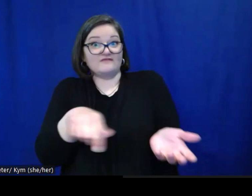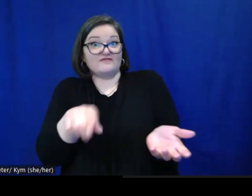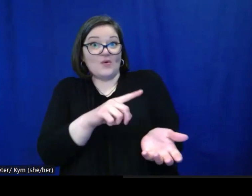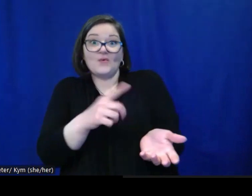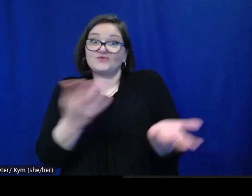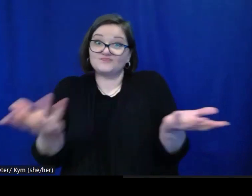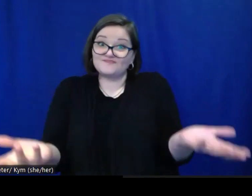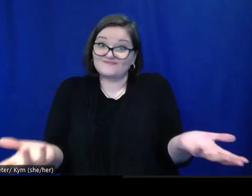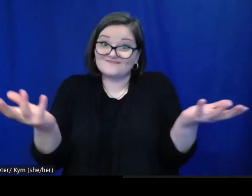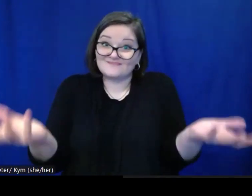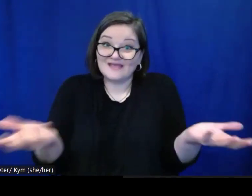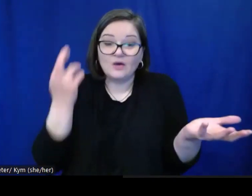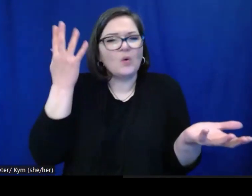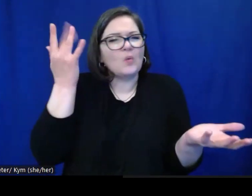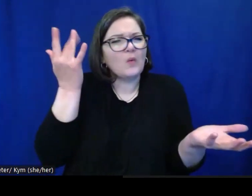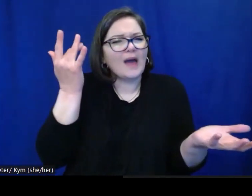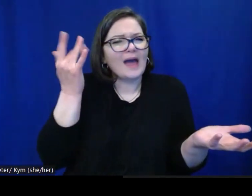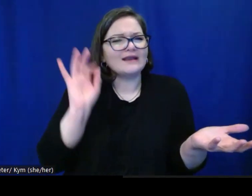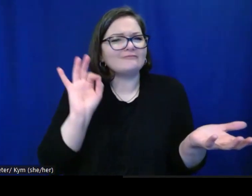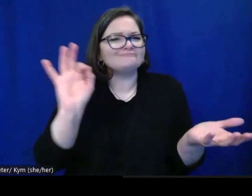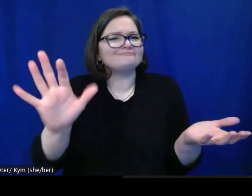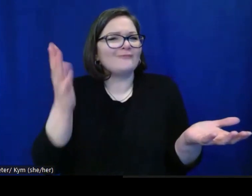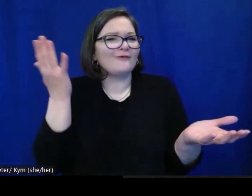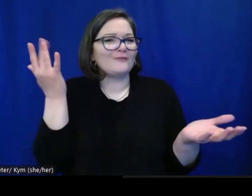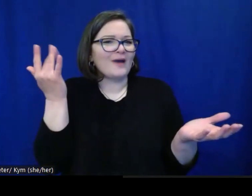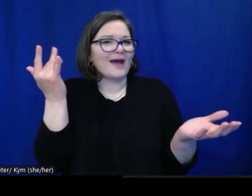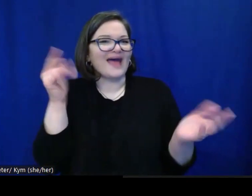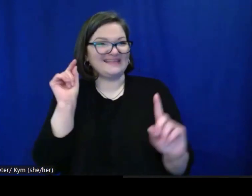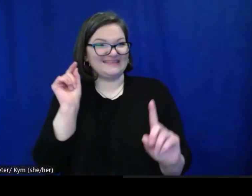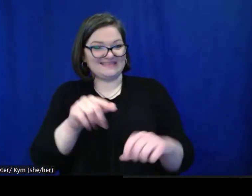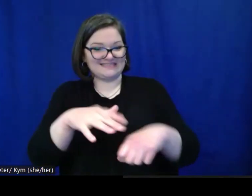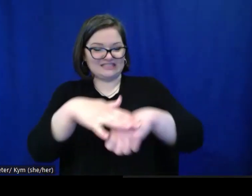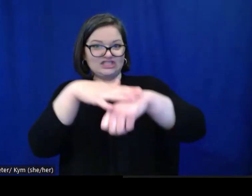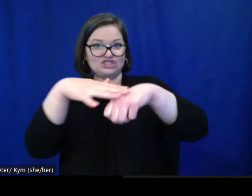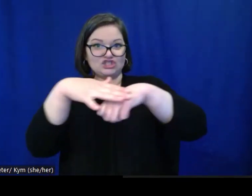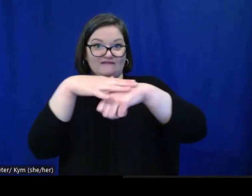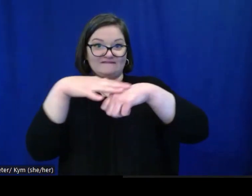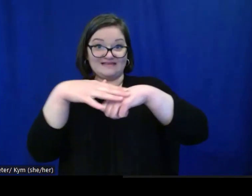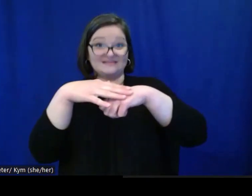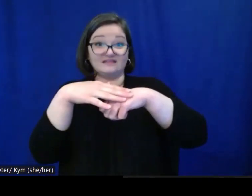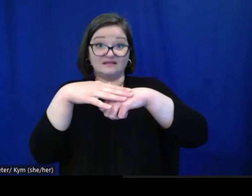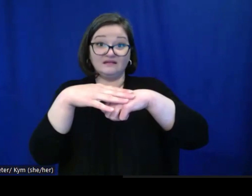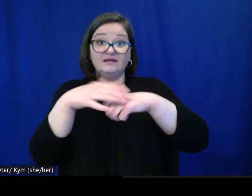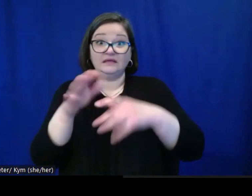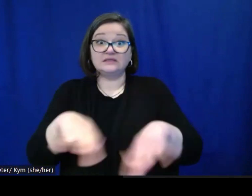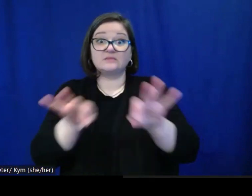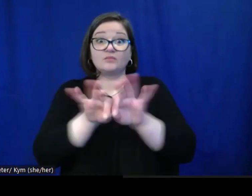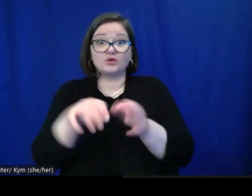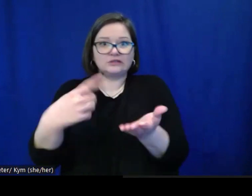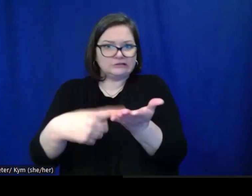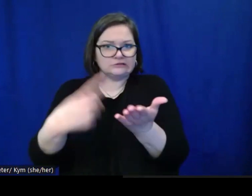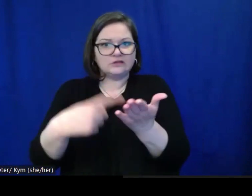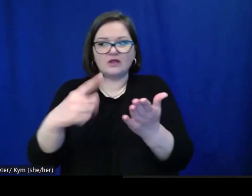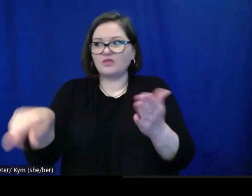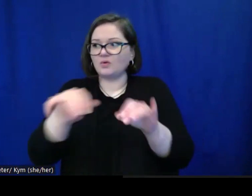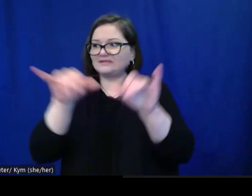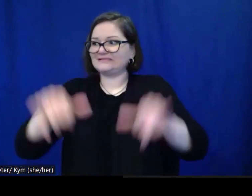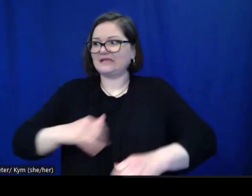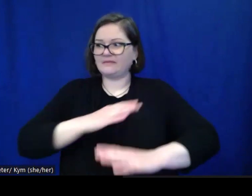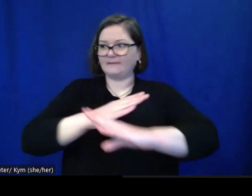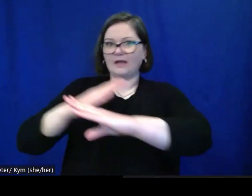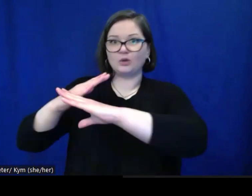I brought this up is because that's what is on the surface. That's why it's important to talk about the systemic barriers that can